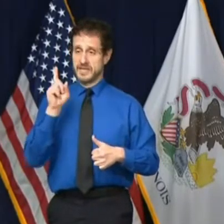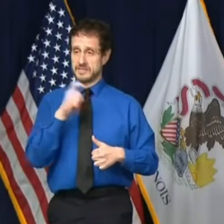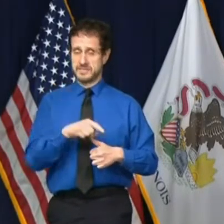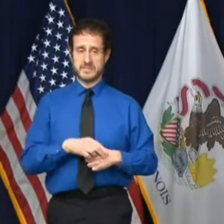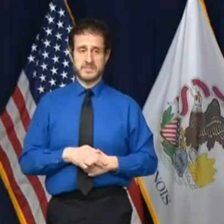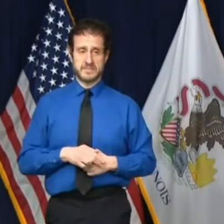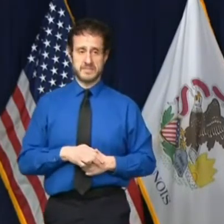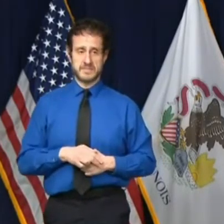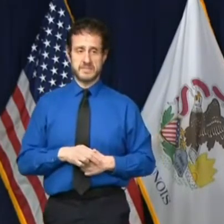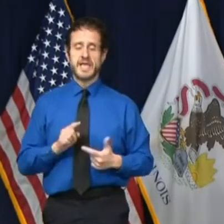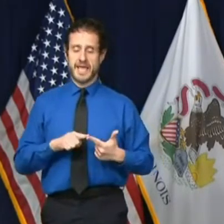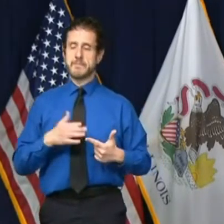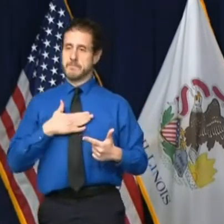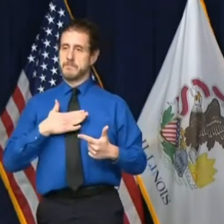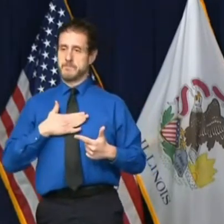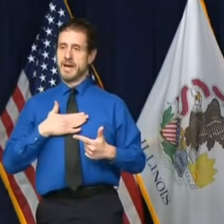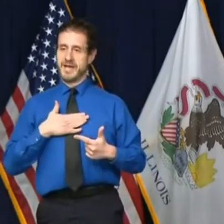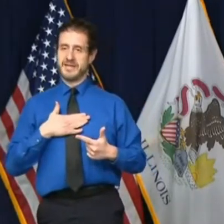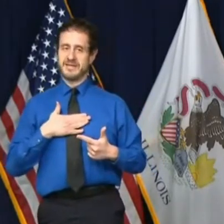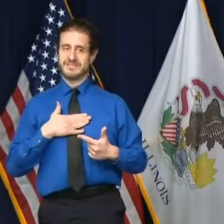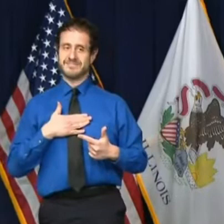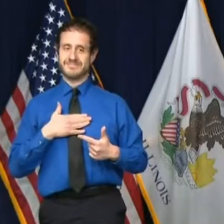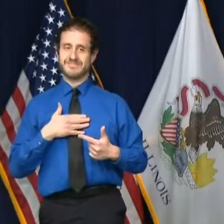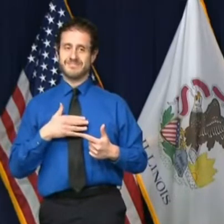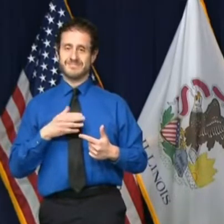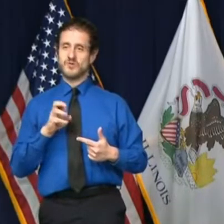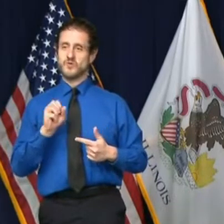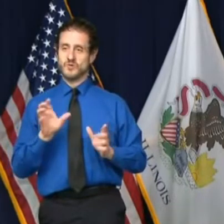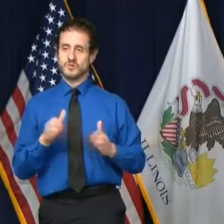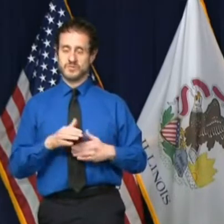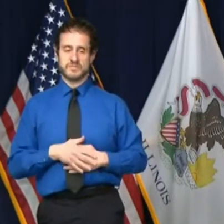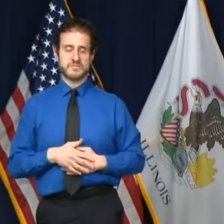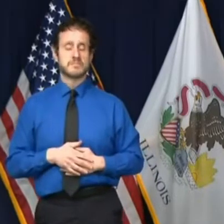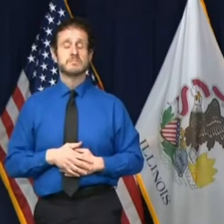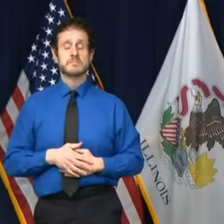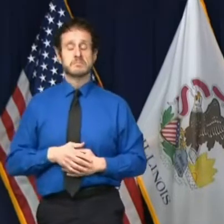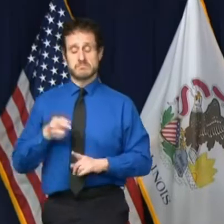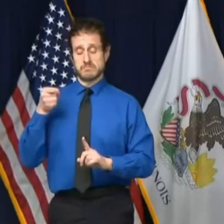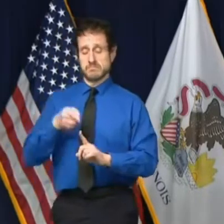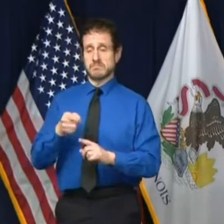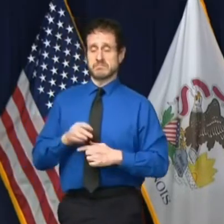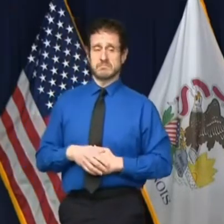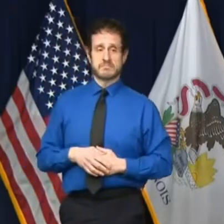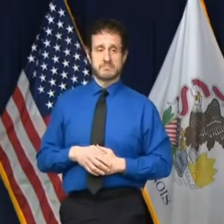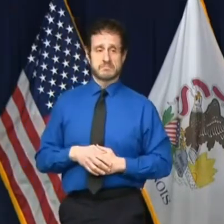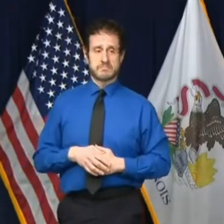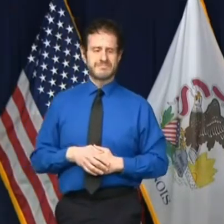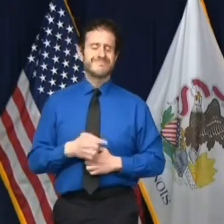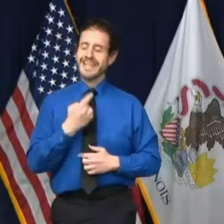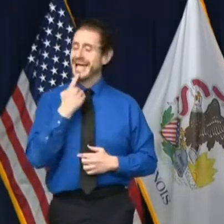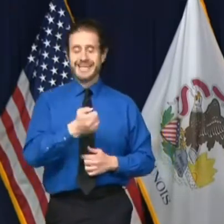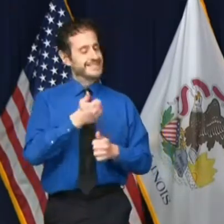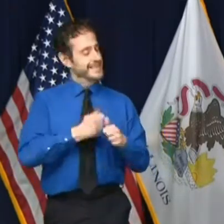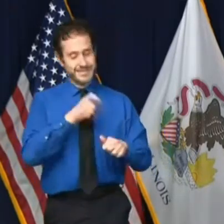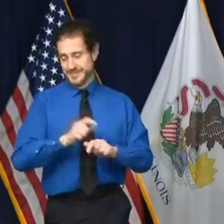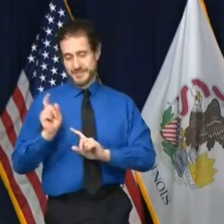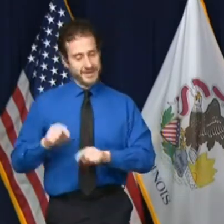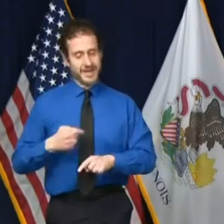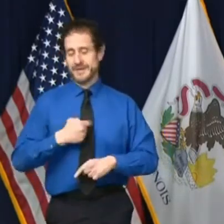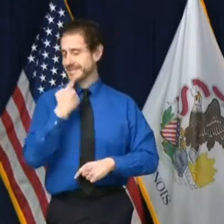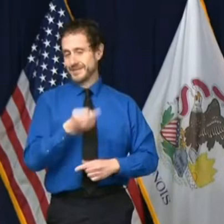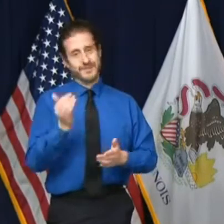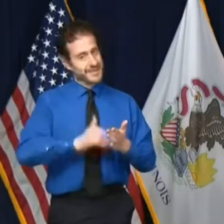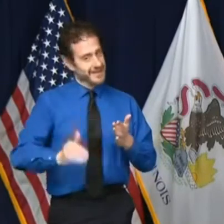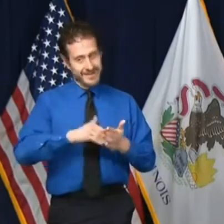one from my newsroom. And the bottom line is we're receiving, as I feel I say to you every time I'm here, we're